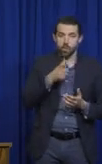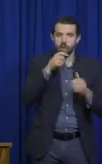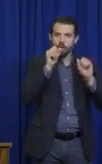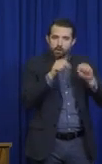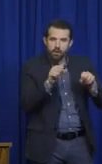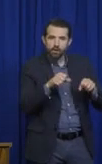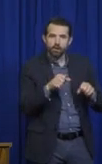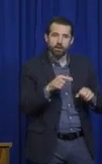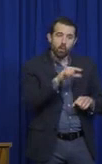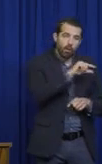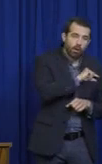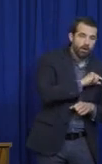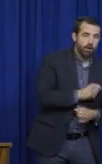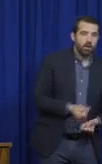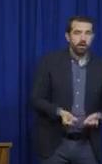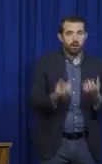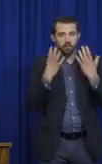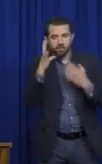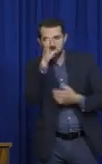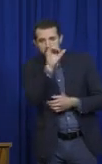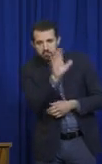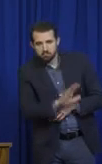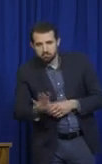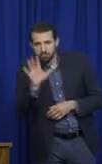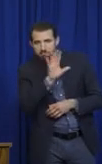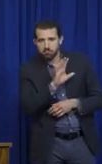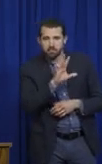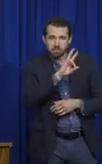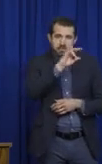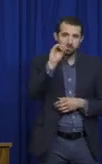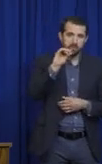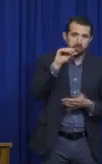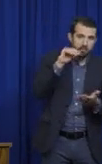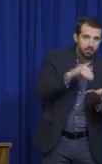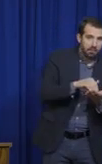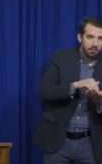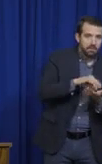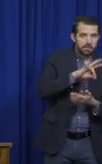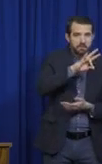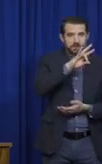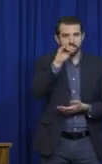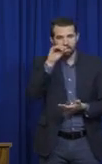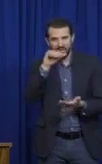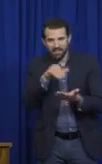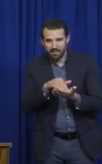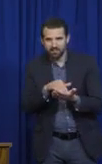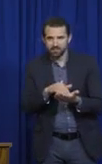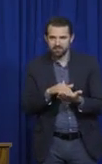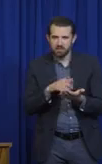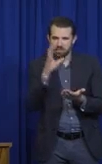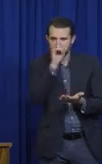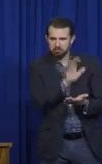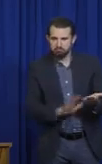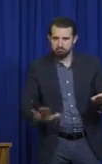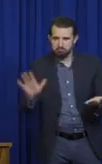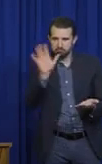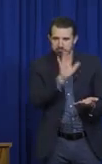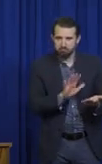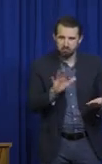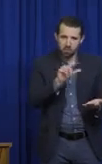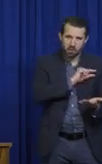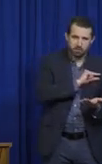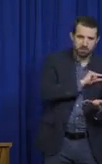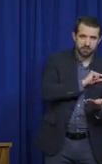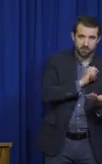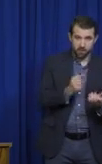believe that somewhere in the 70,000 person range. And we don't know how